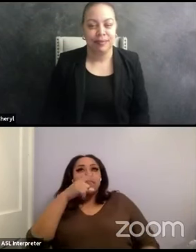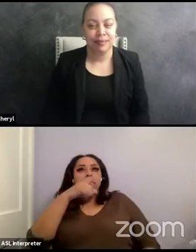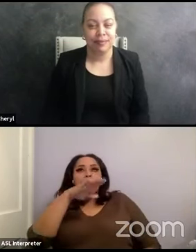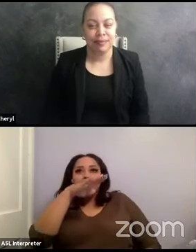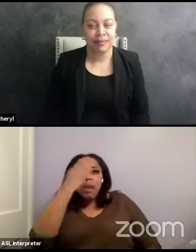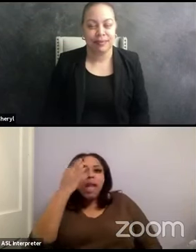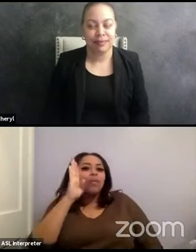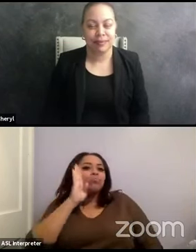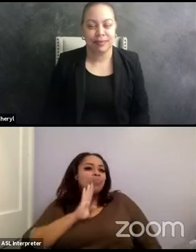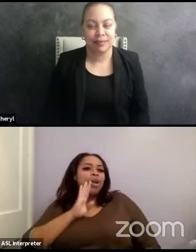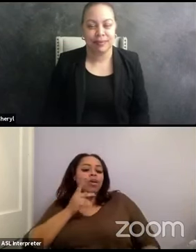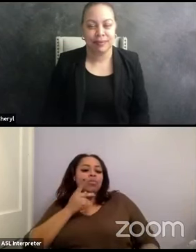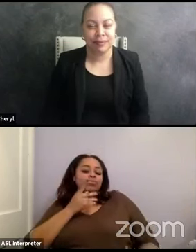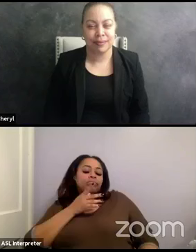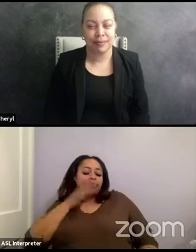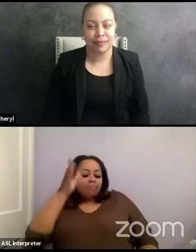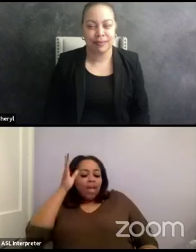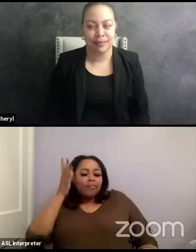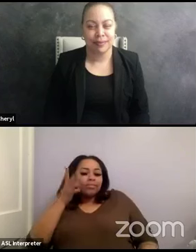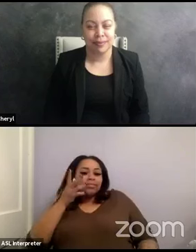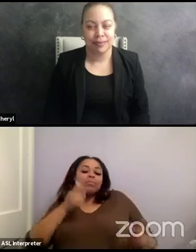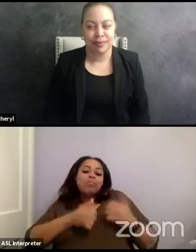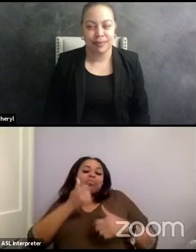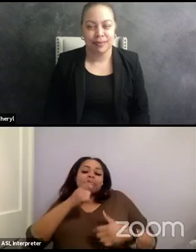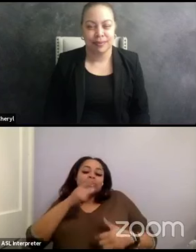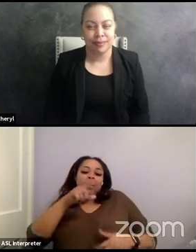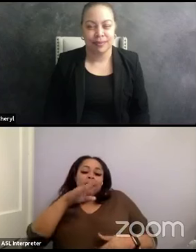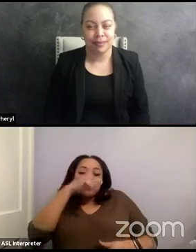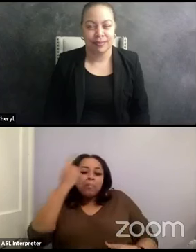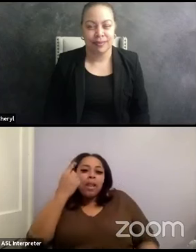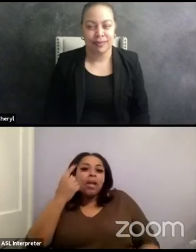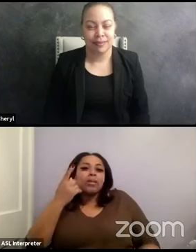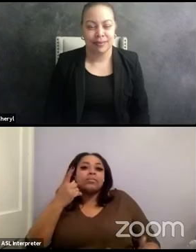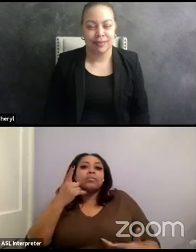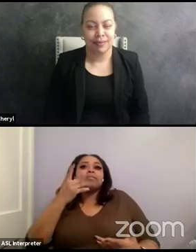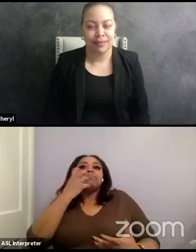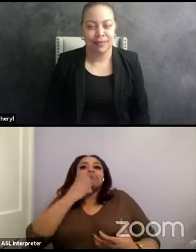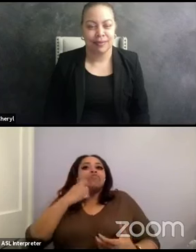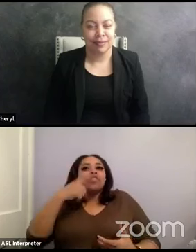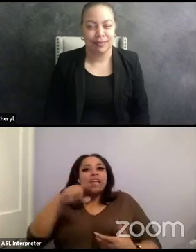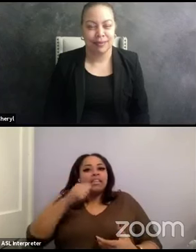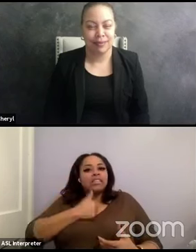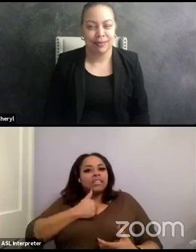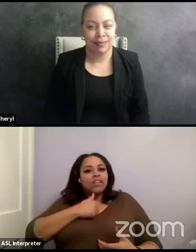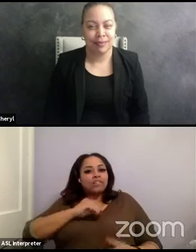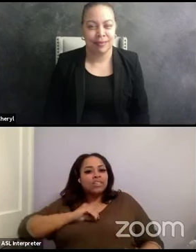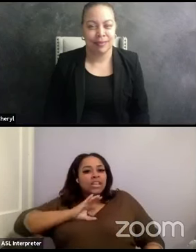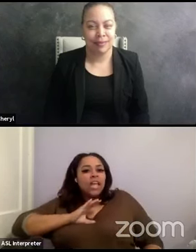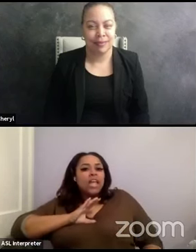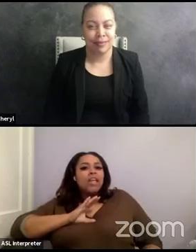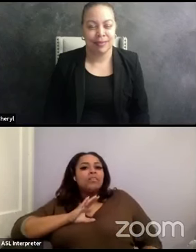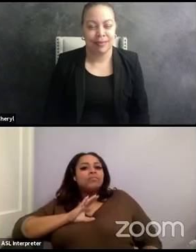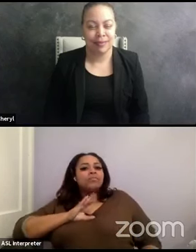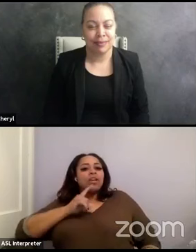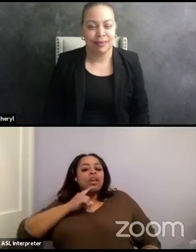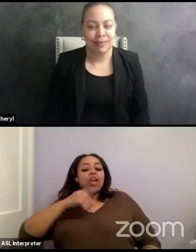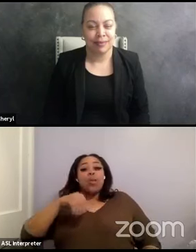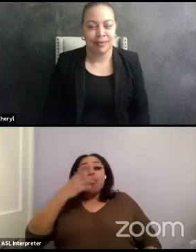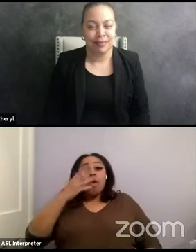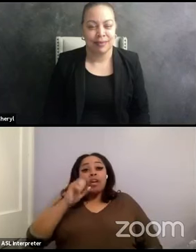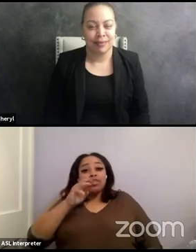parents, but more so Black parents, to support their children preserving their self esteem and confidence in a white